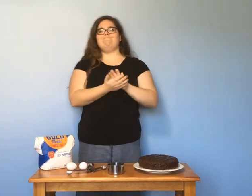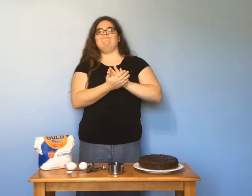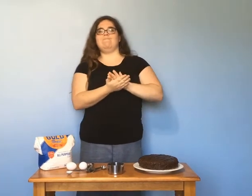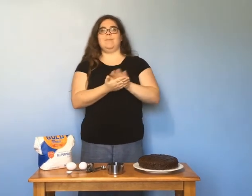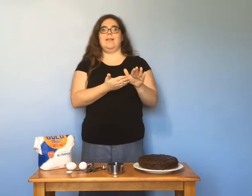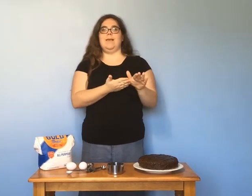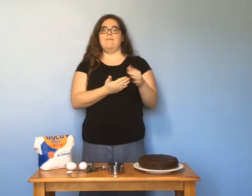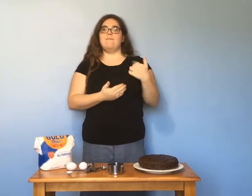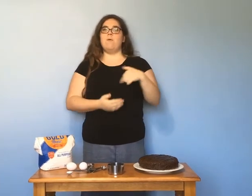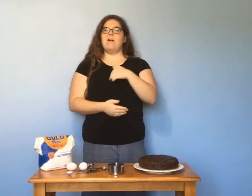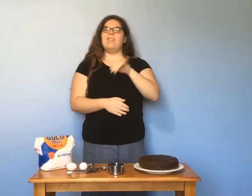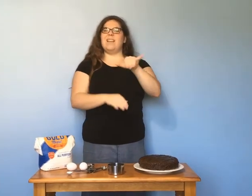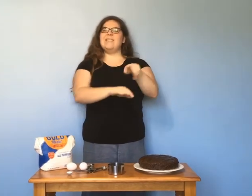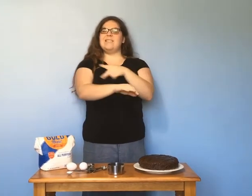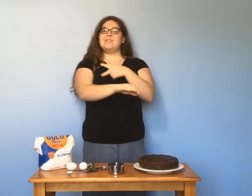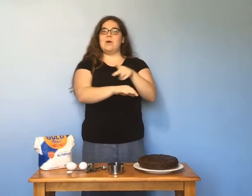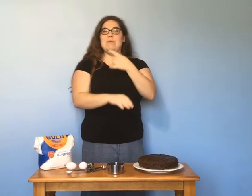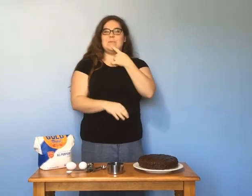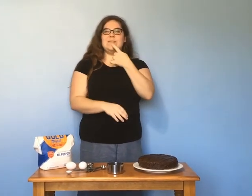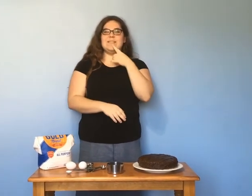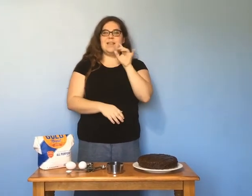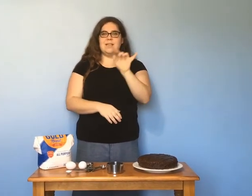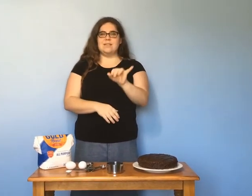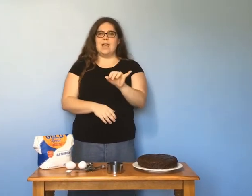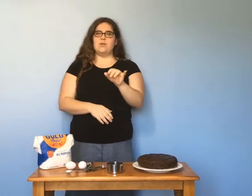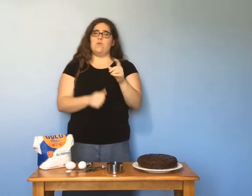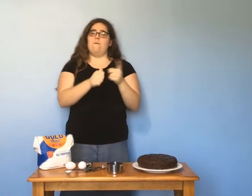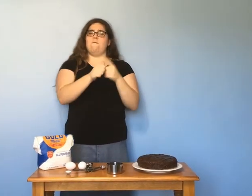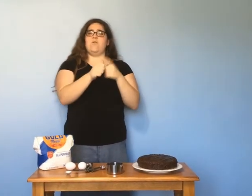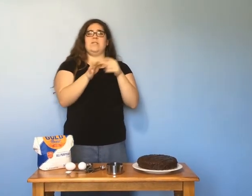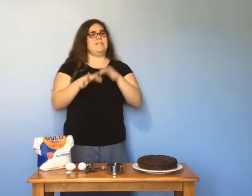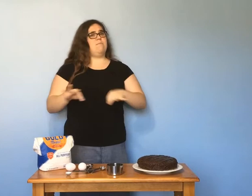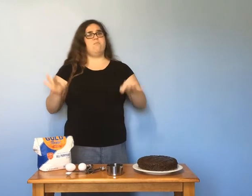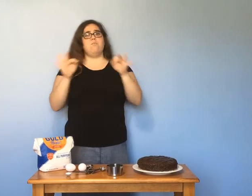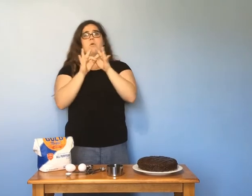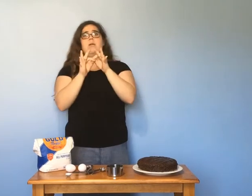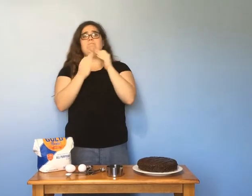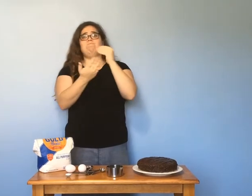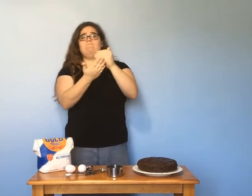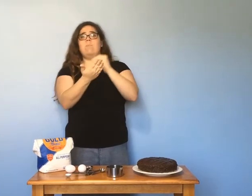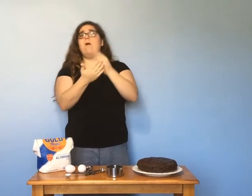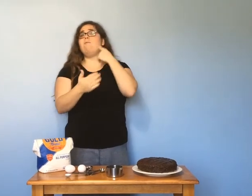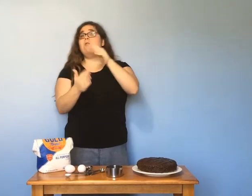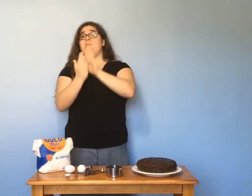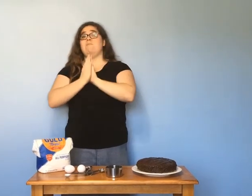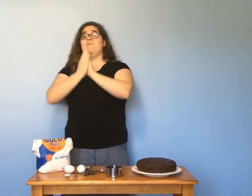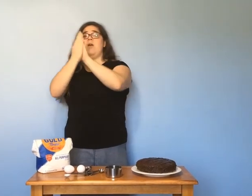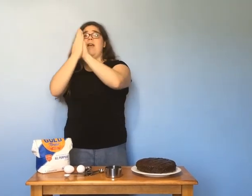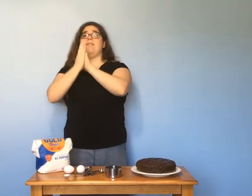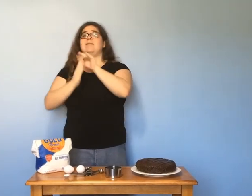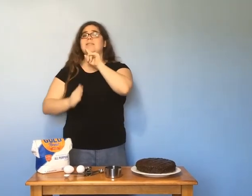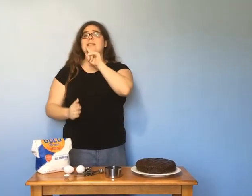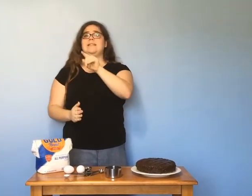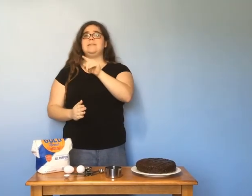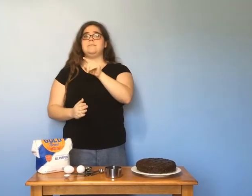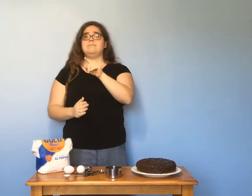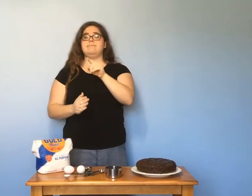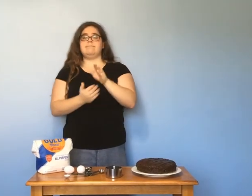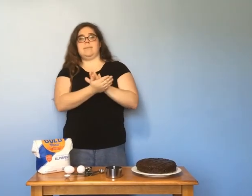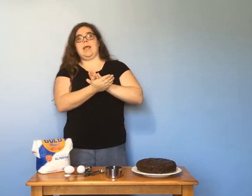new heart, that He will clean it for us. The Bible says that in Psalms. So that is so important, is for